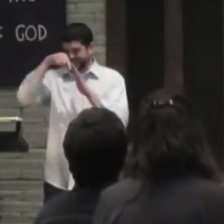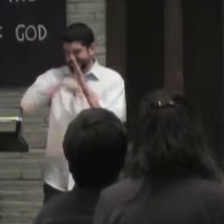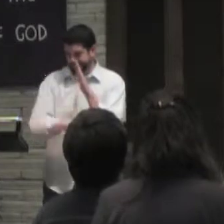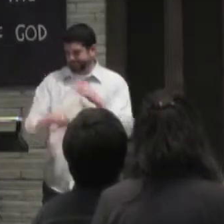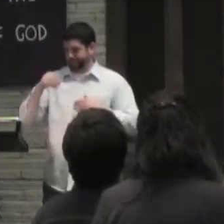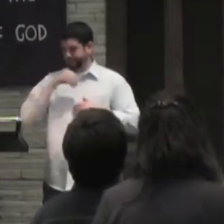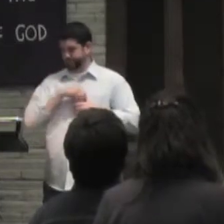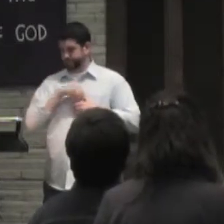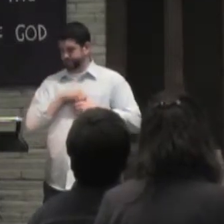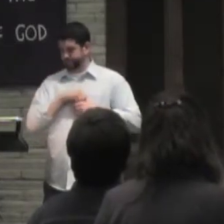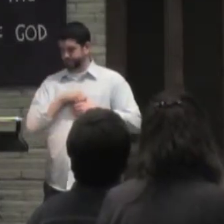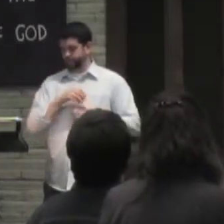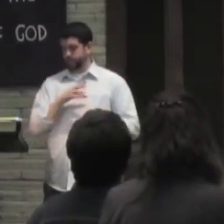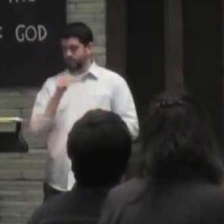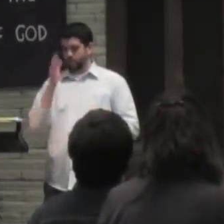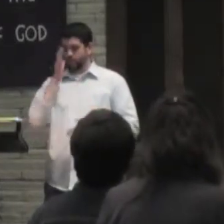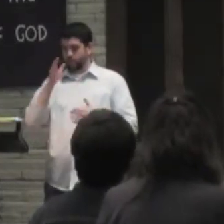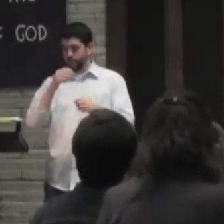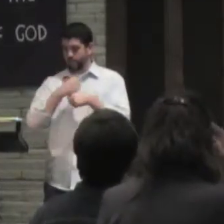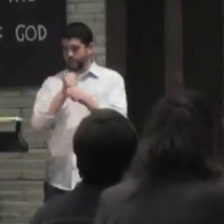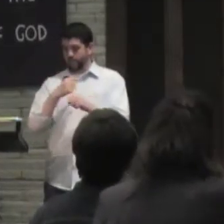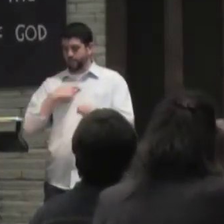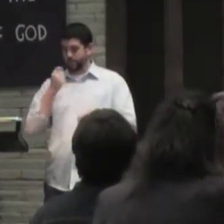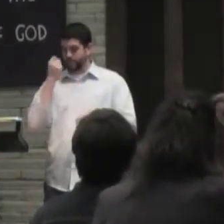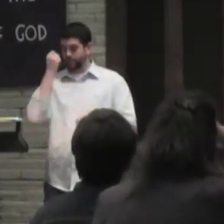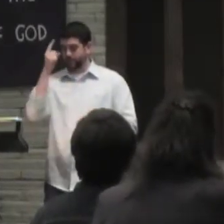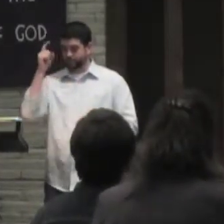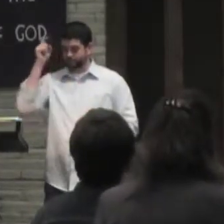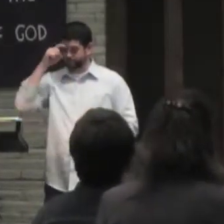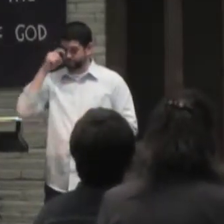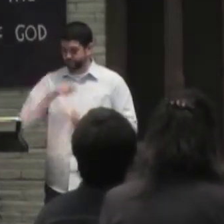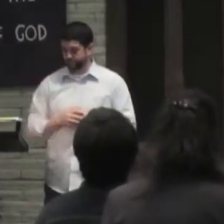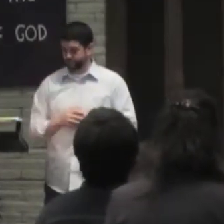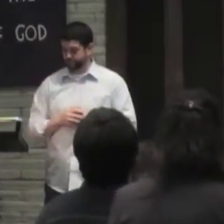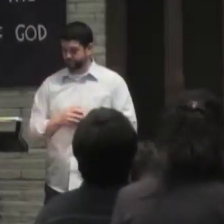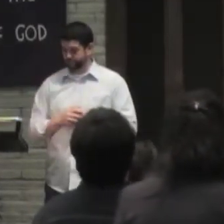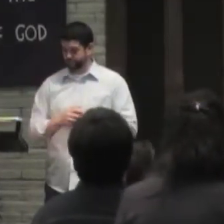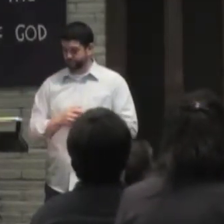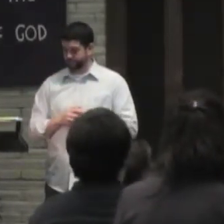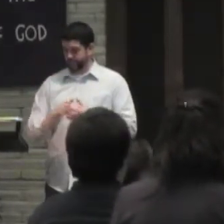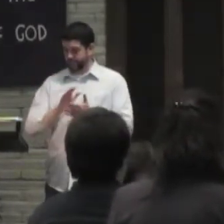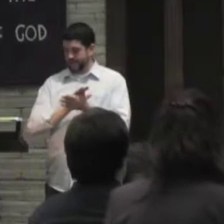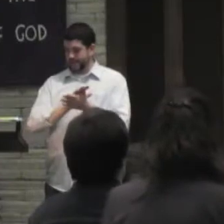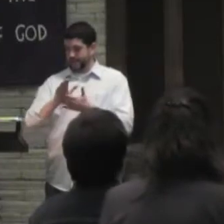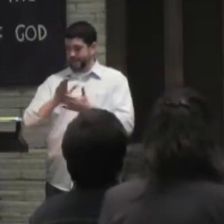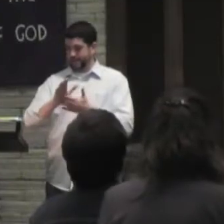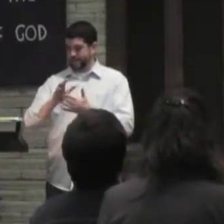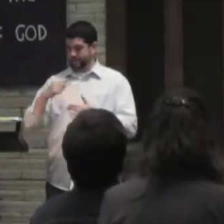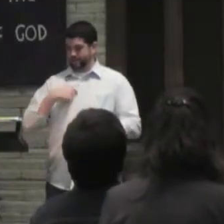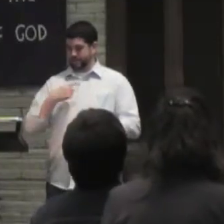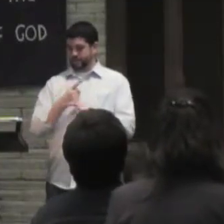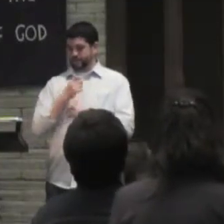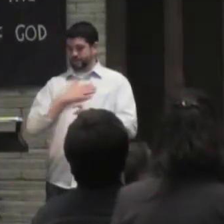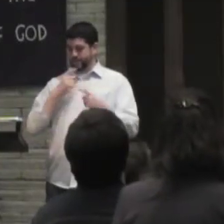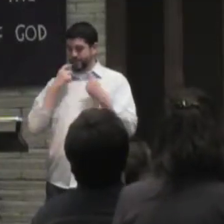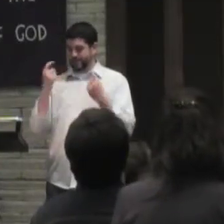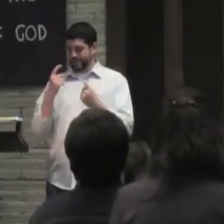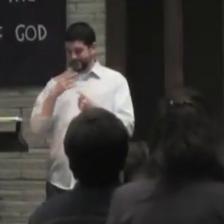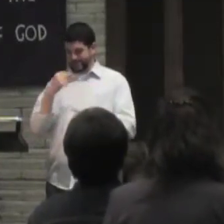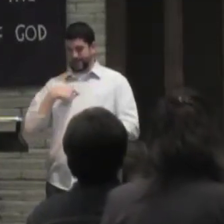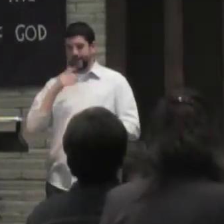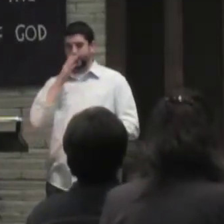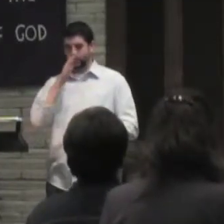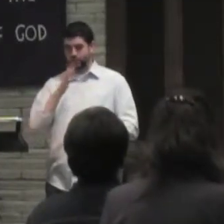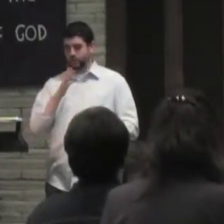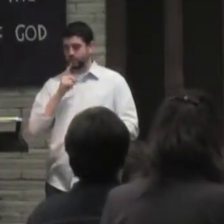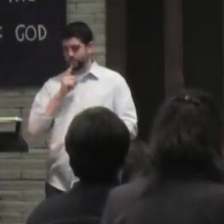me. And make me understand wisdom. Purge me from my sin, and